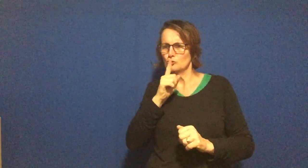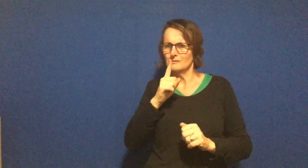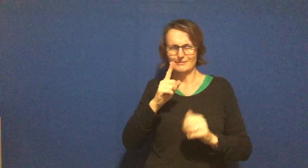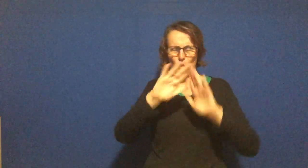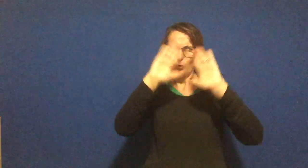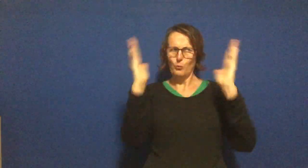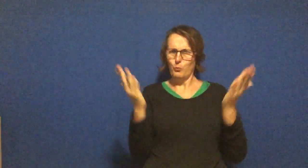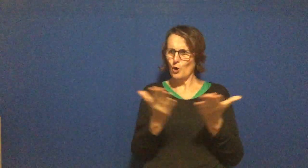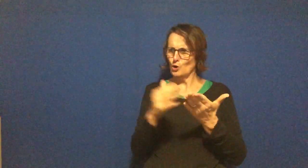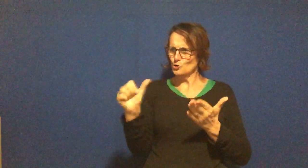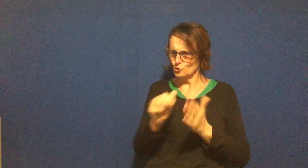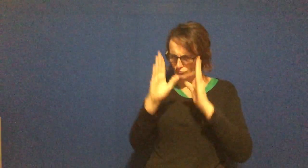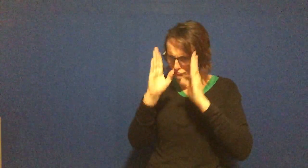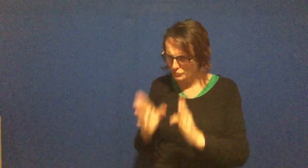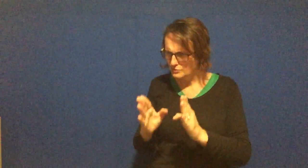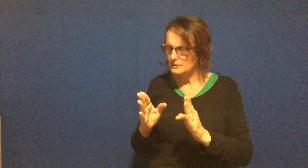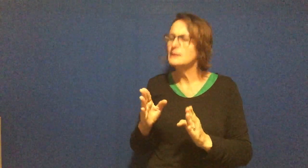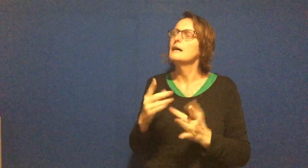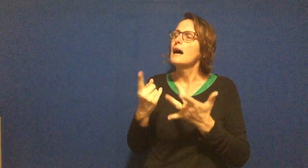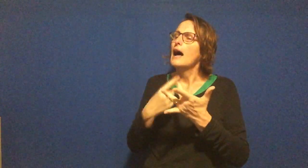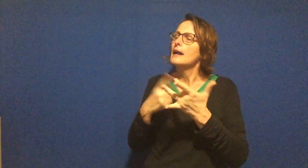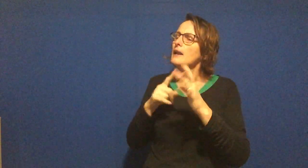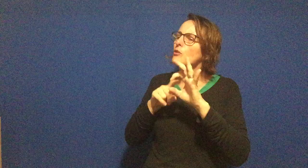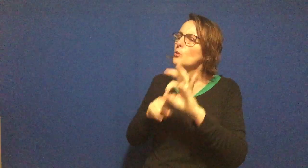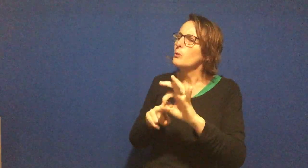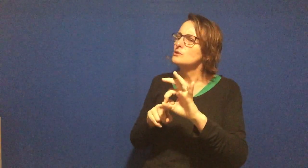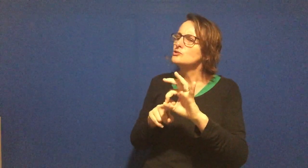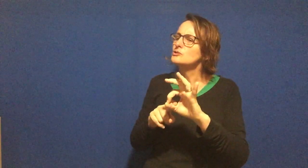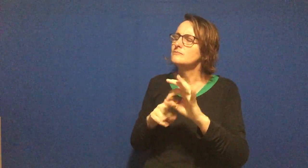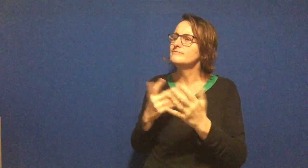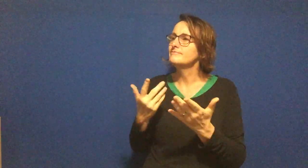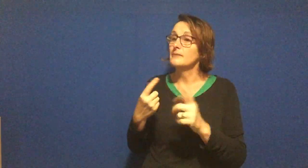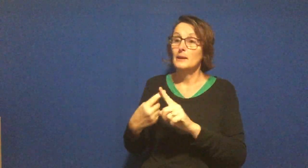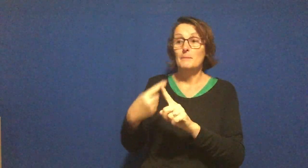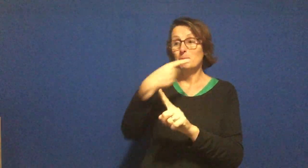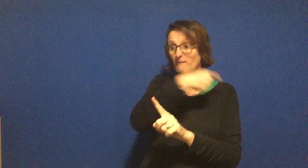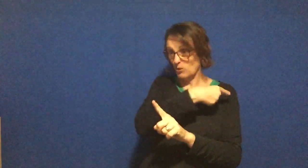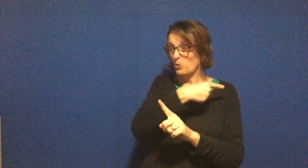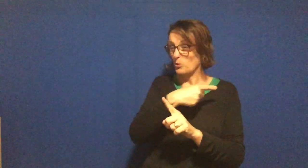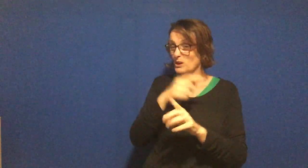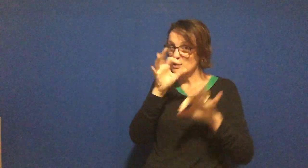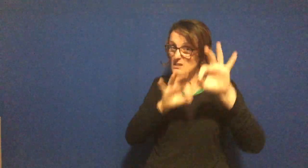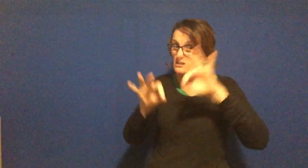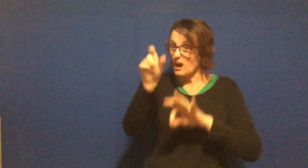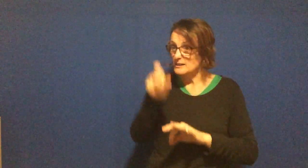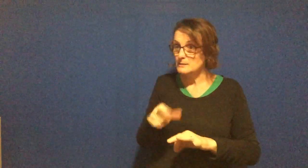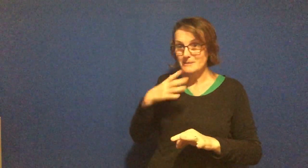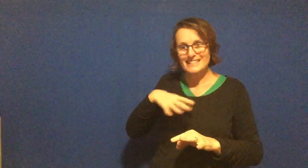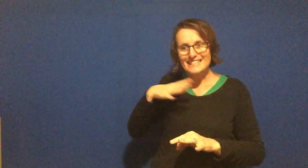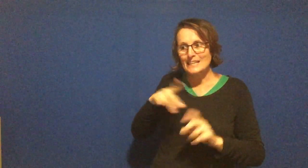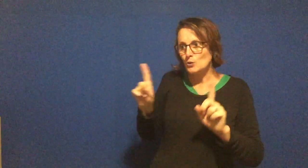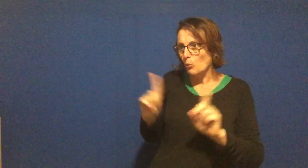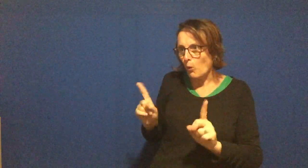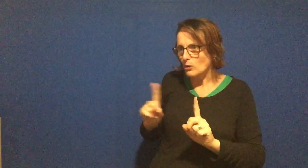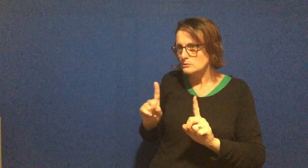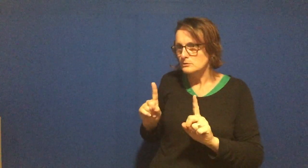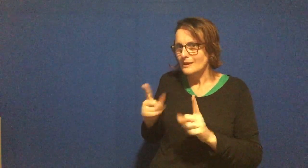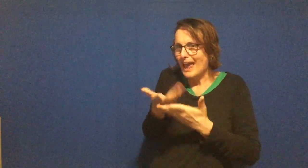is what sort of access would scientists have needed, or what sort of samples would they need to be able to unpick